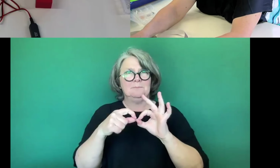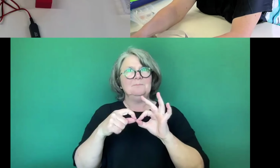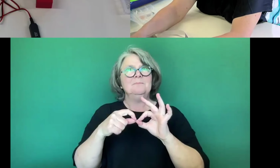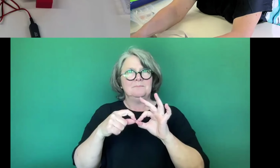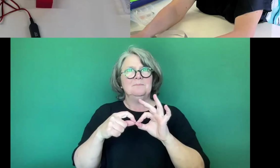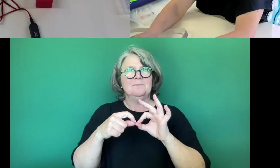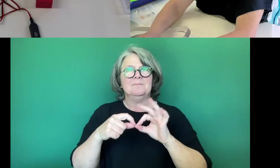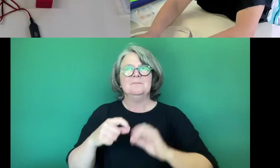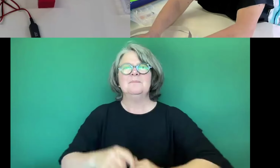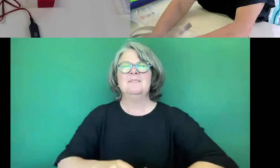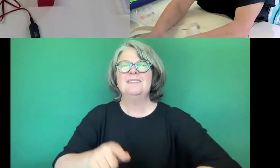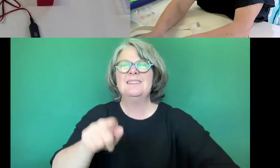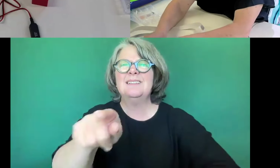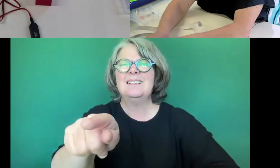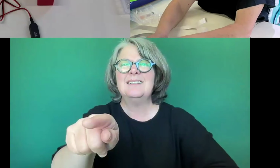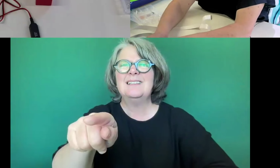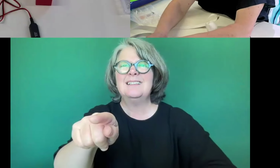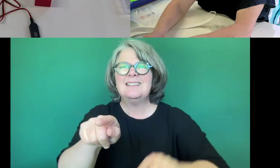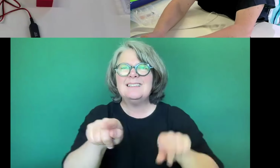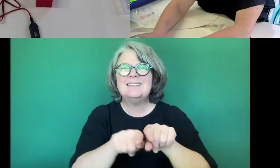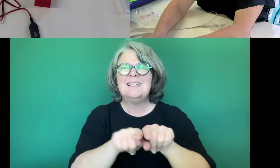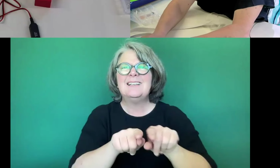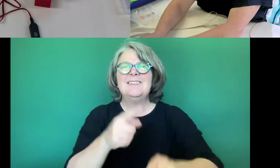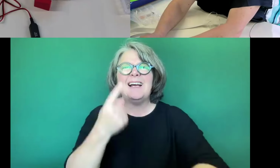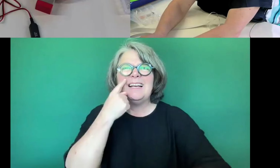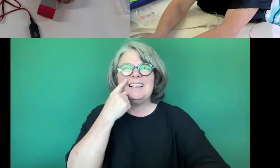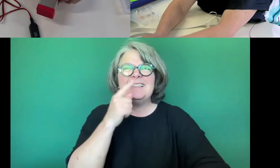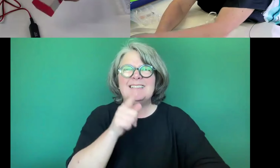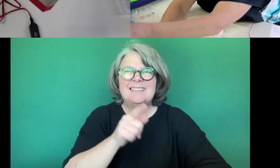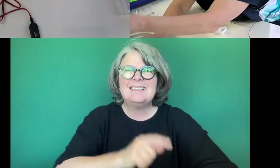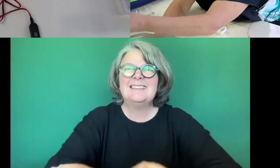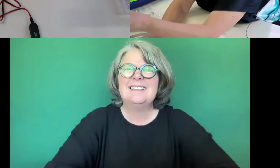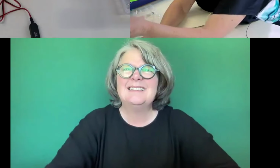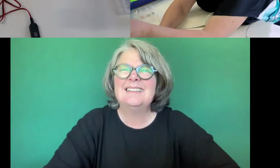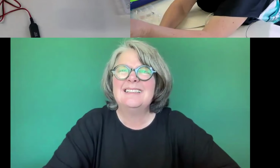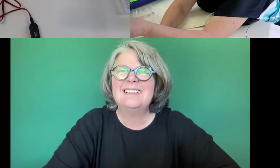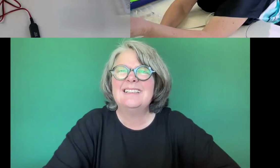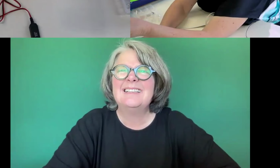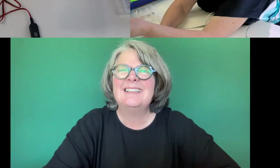see, this is, okay, stay there. Okay, is that,